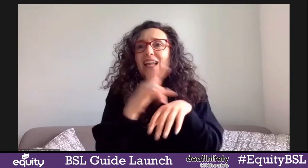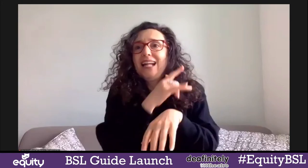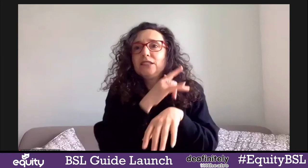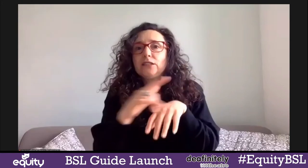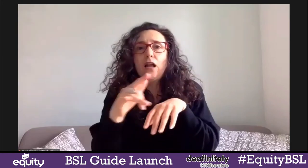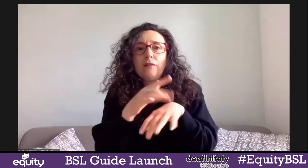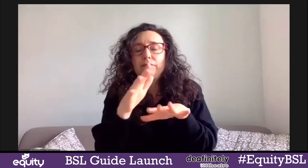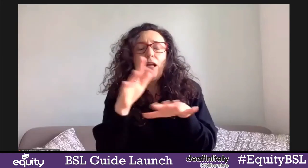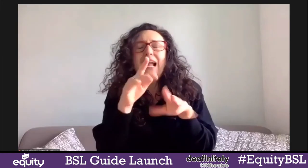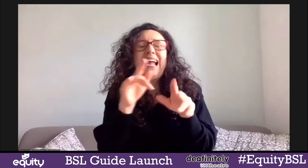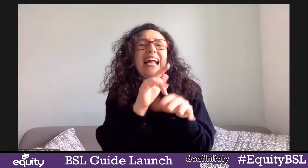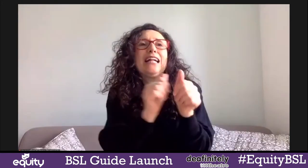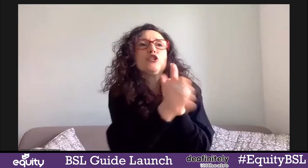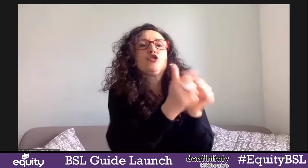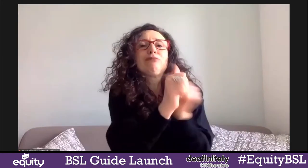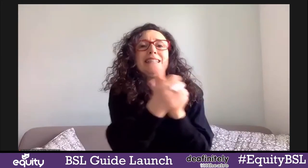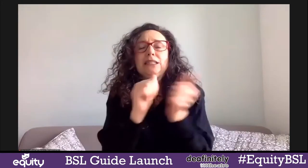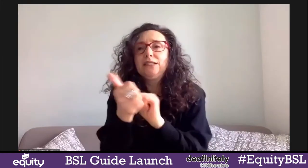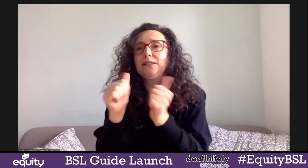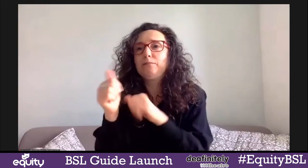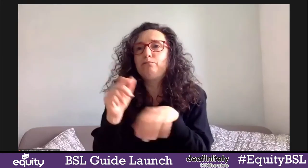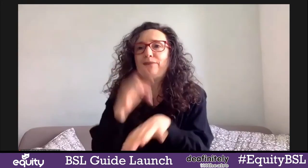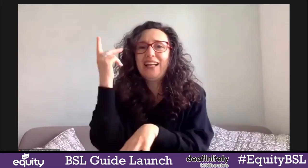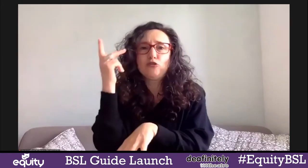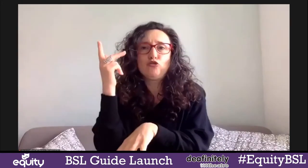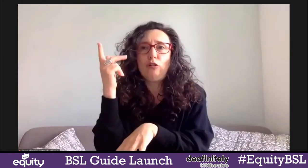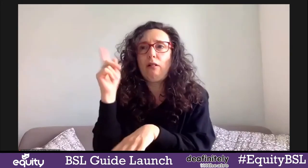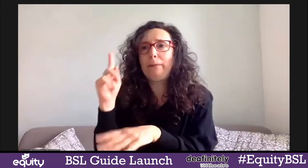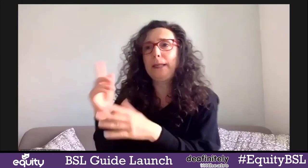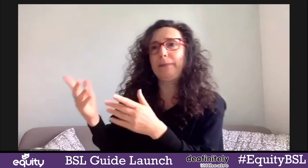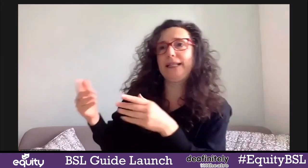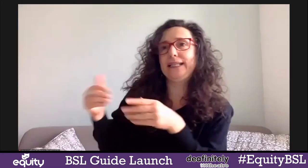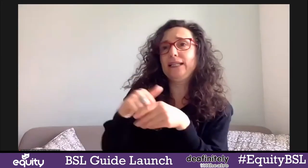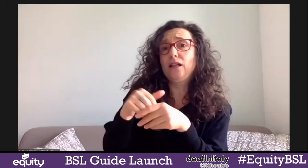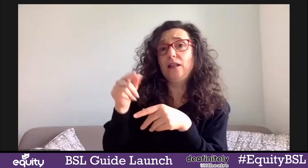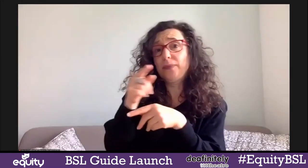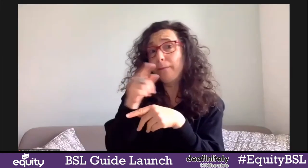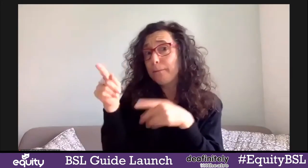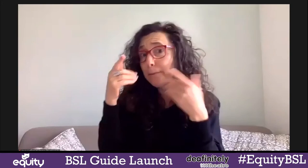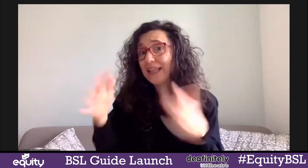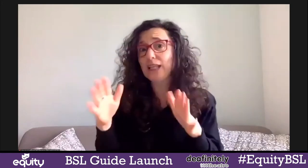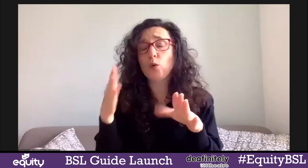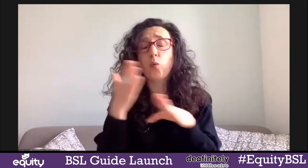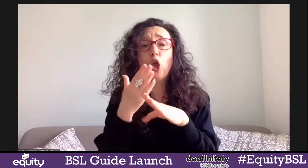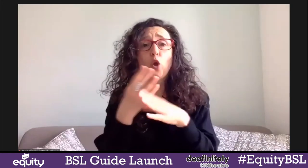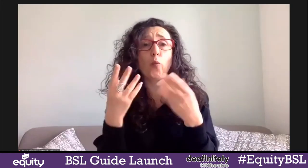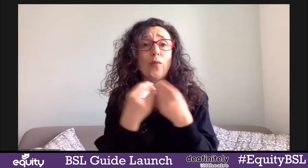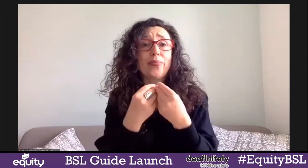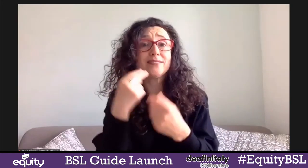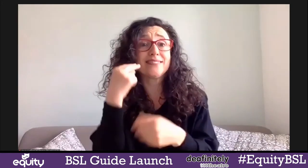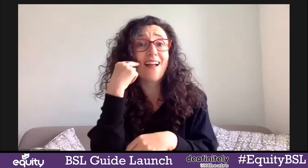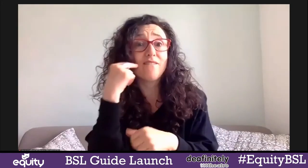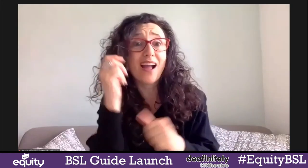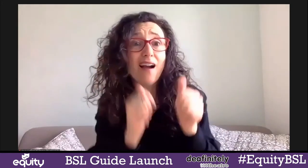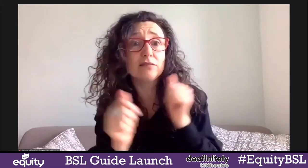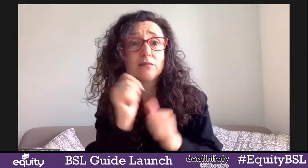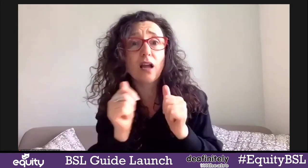to introduce four brilliant people who are on our industry panel. They have either worked with